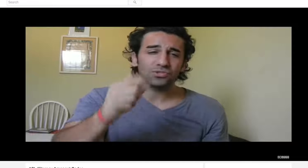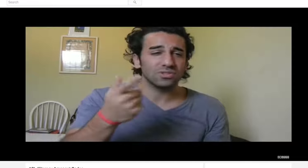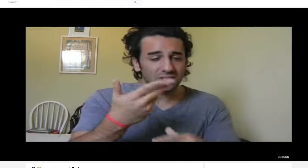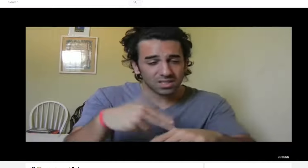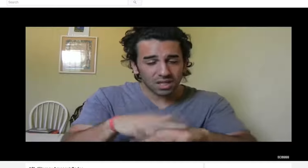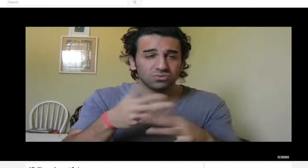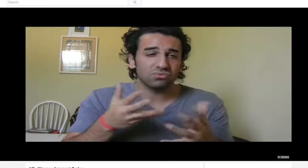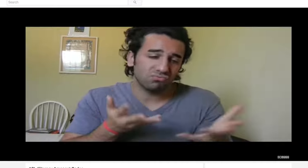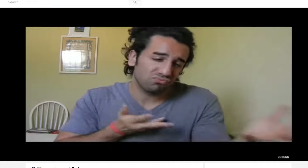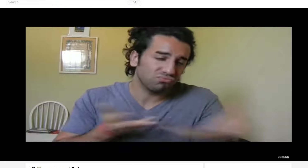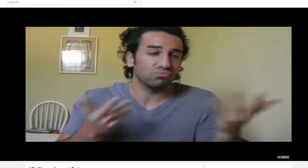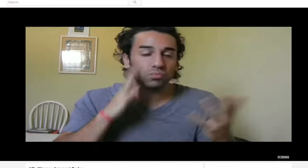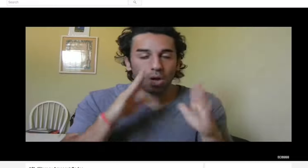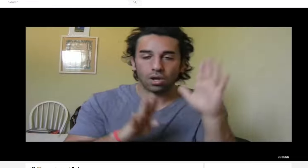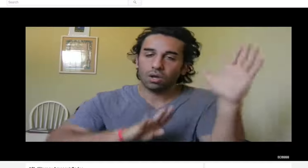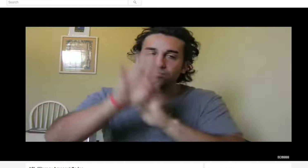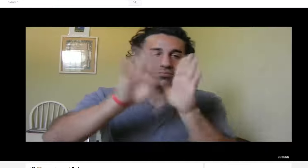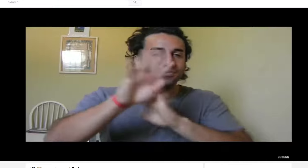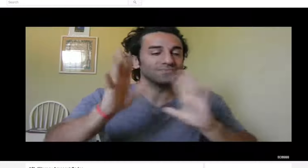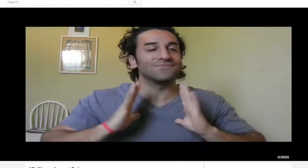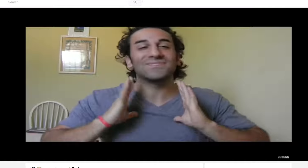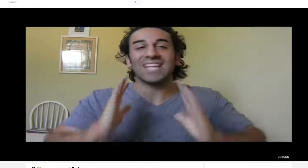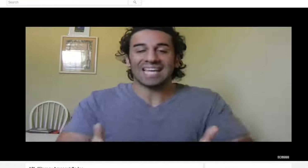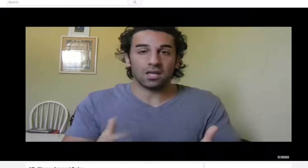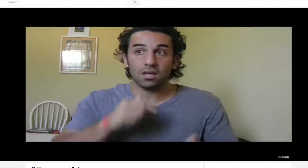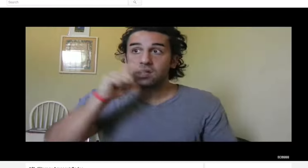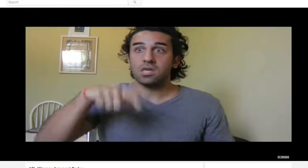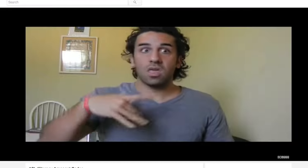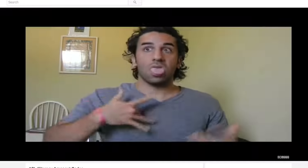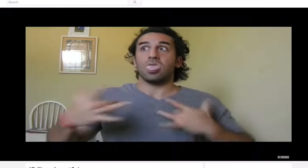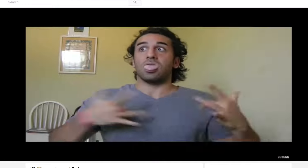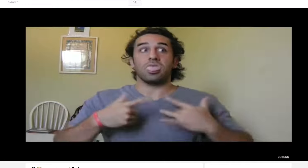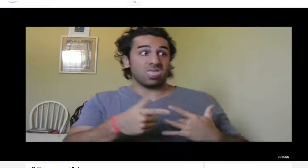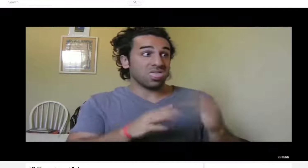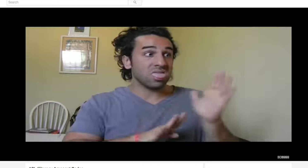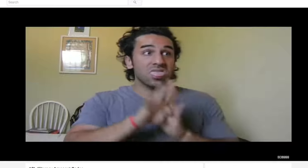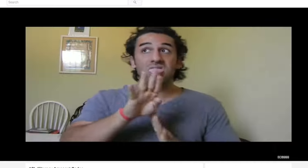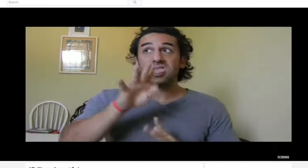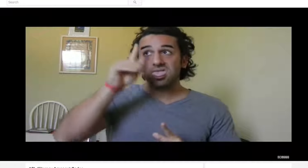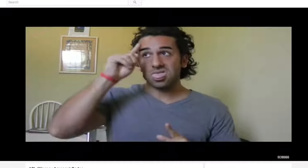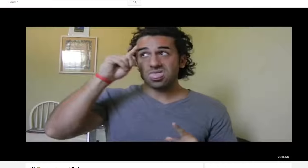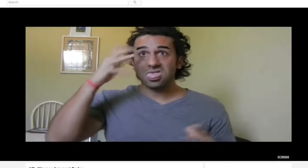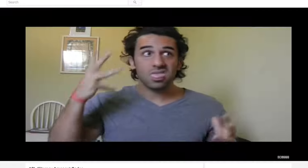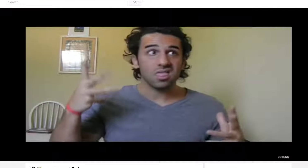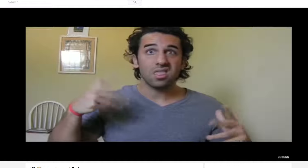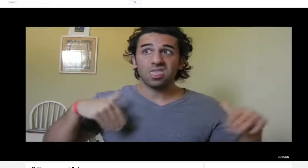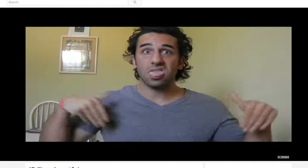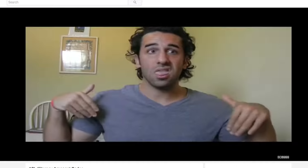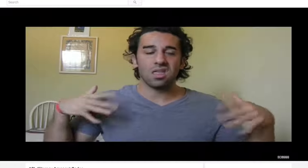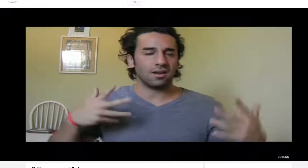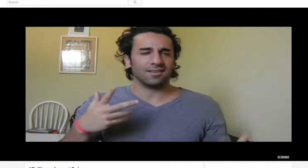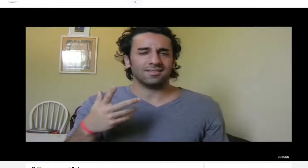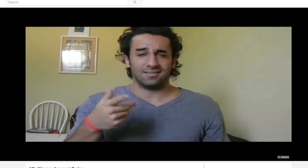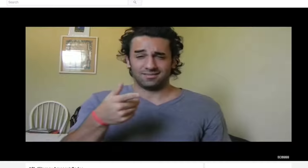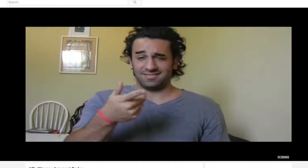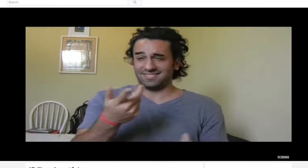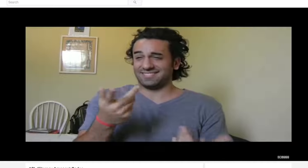The important part is that the children learn whatever language is most natural to them, so that they aren't concerned about their